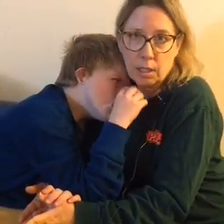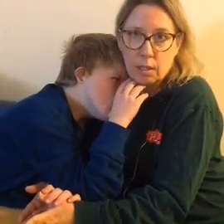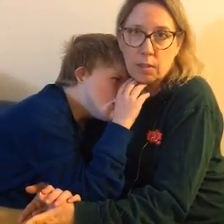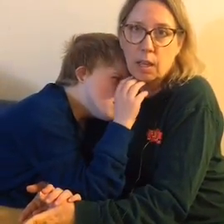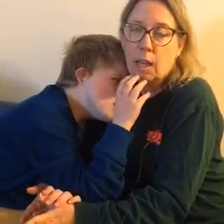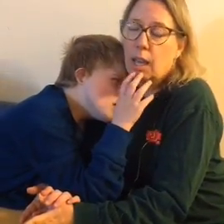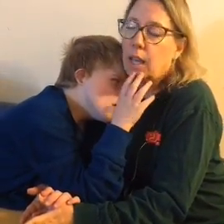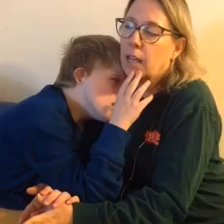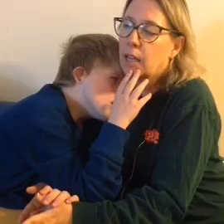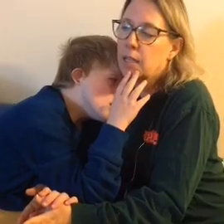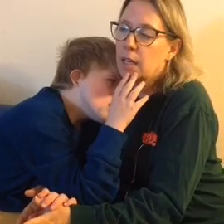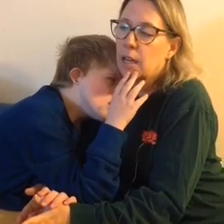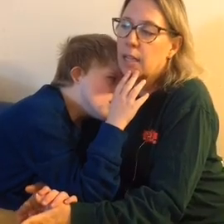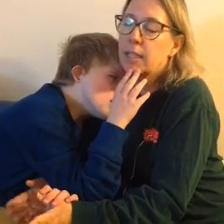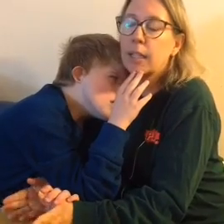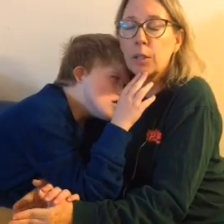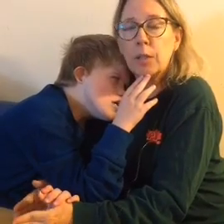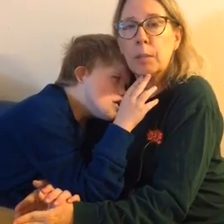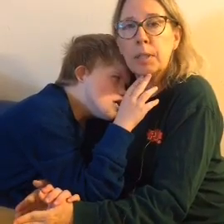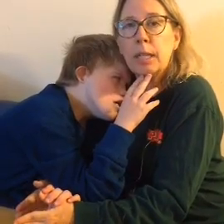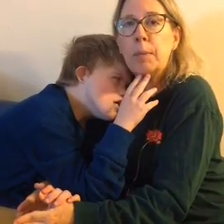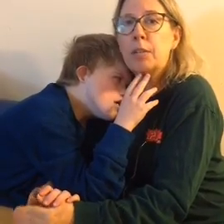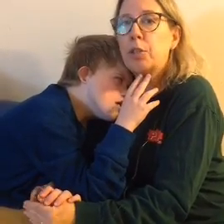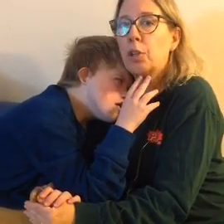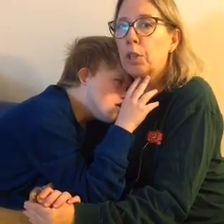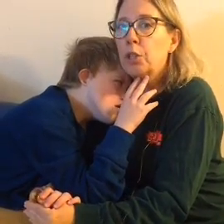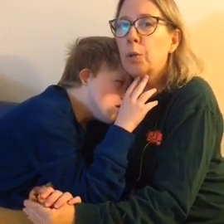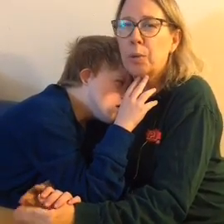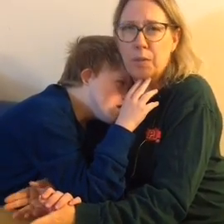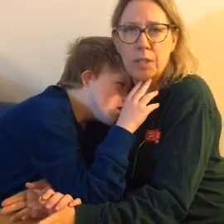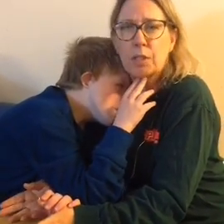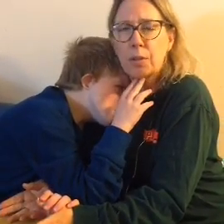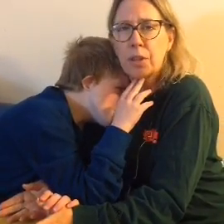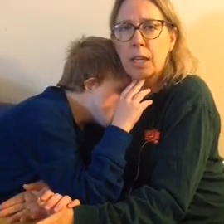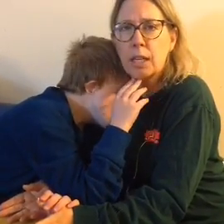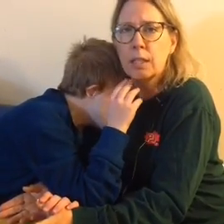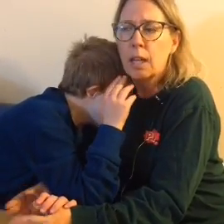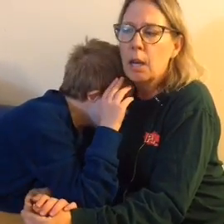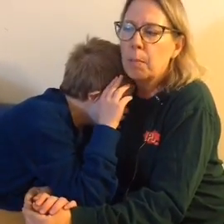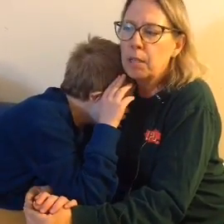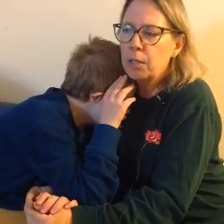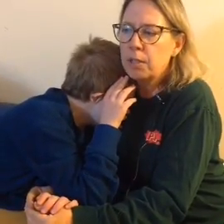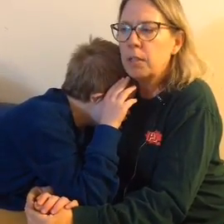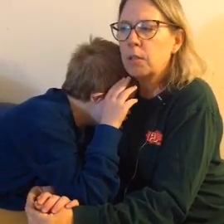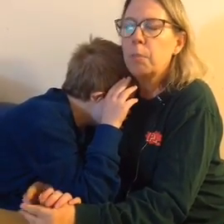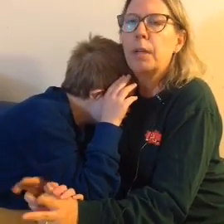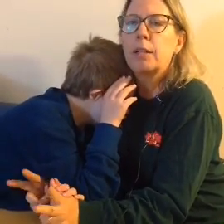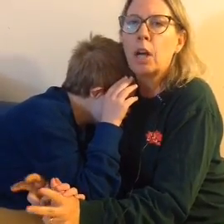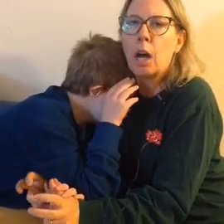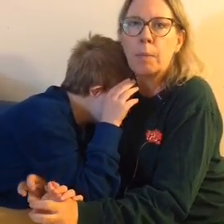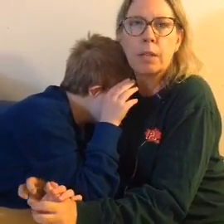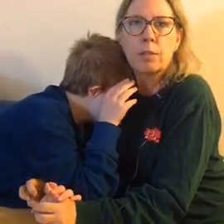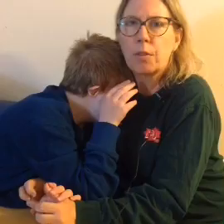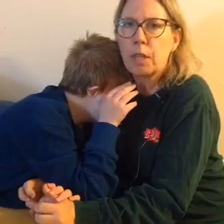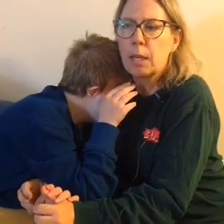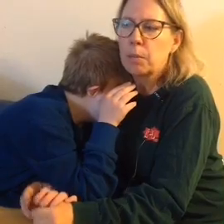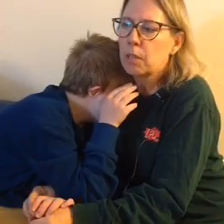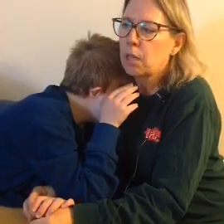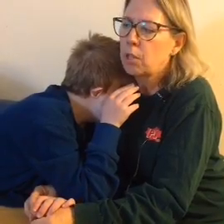is. And it's a little limiting because you can only do it with physical things, but you still can pick topics or themes such